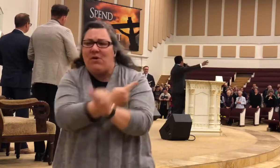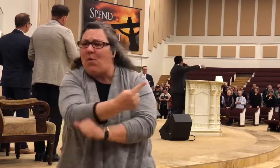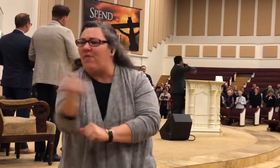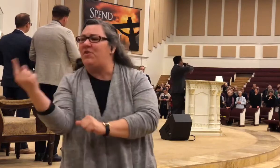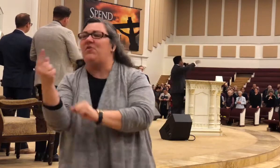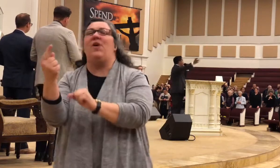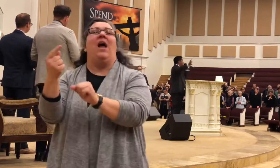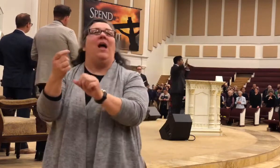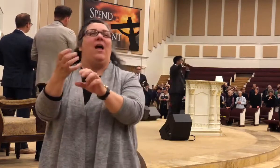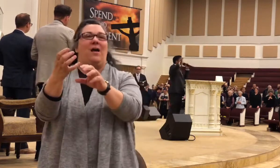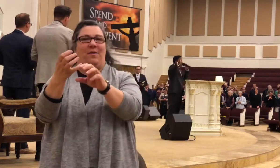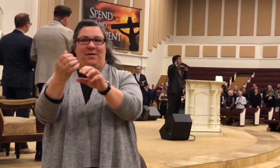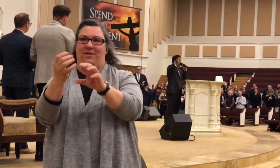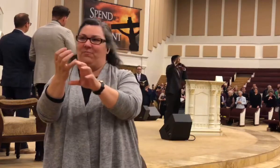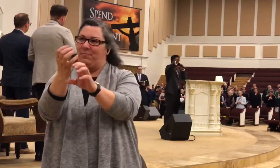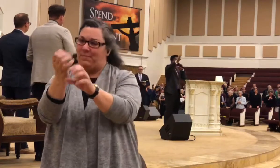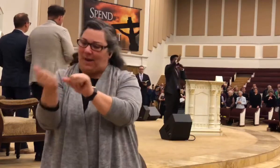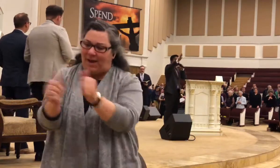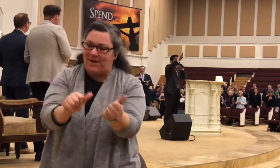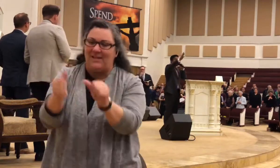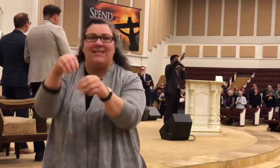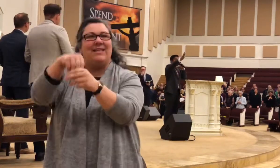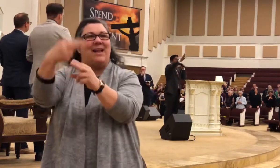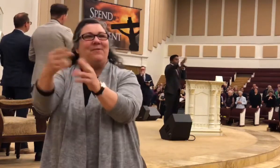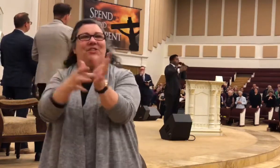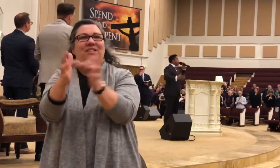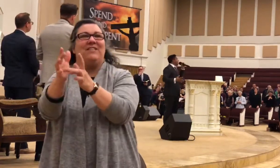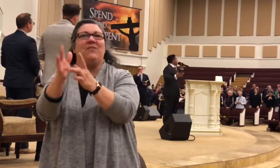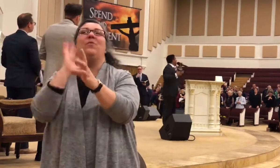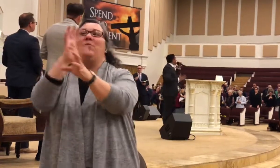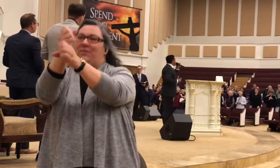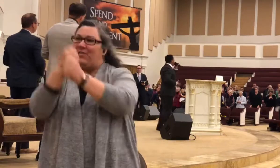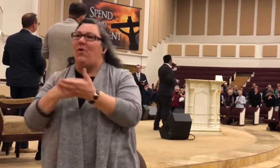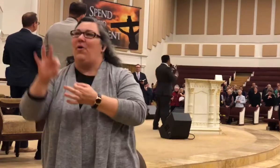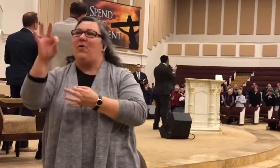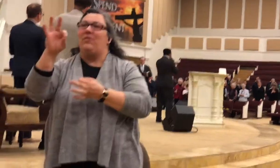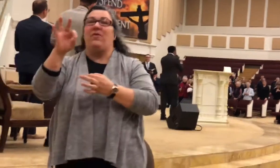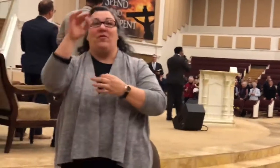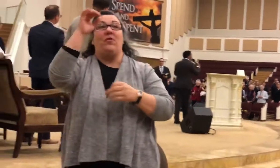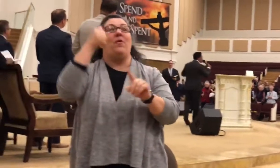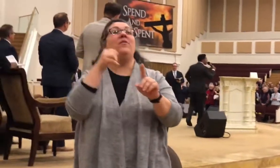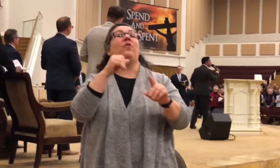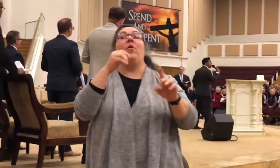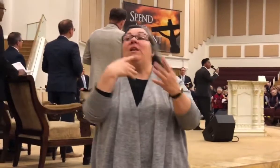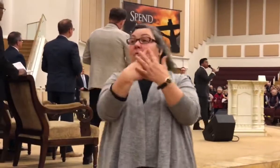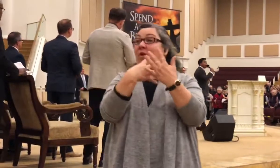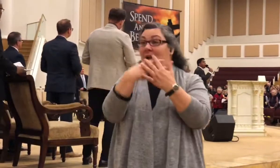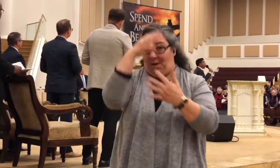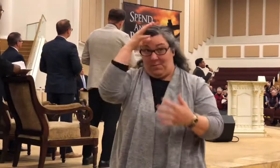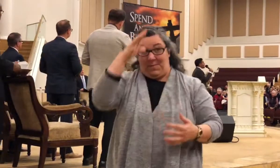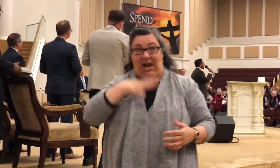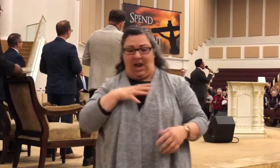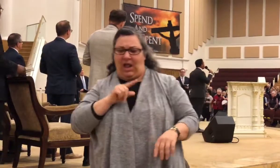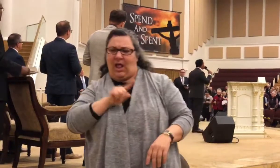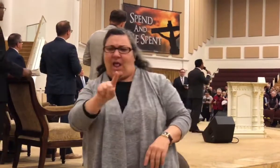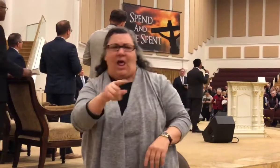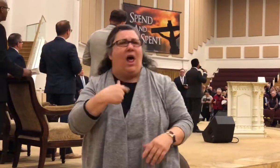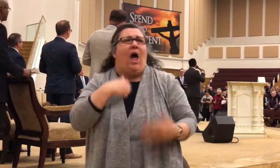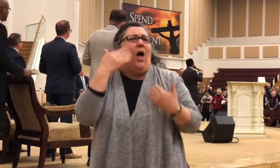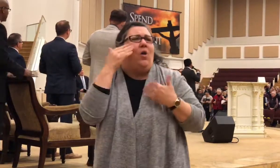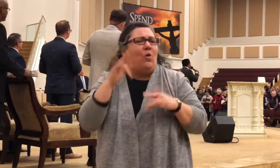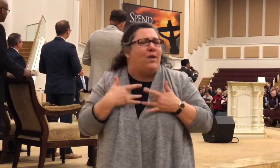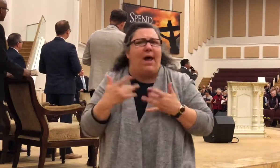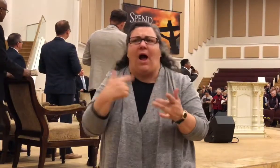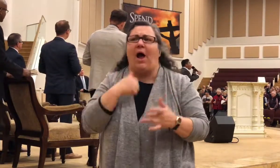the Holy Ghost and being baptized in the name of Jesus. Amen? Well, that man walked over and he said, "I don't know what's going on here, man. I wasn't in the Bible